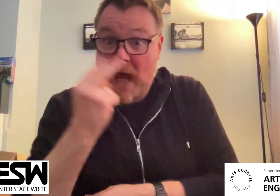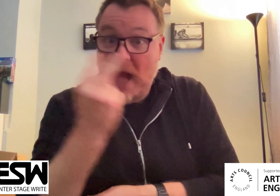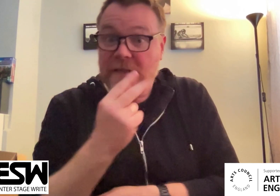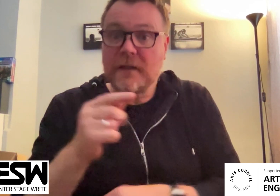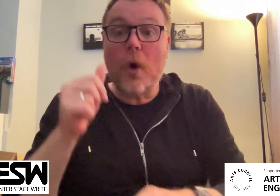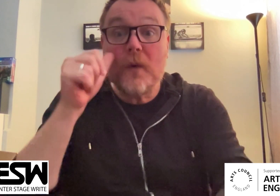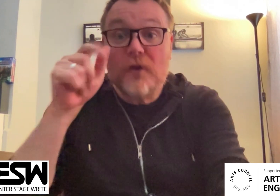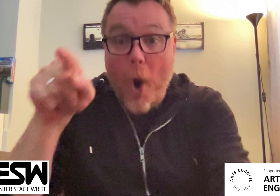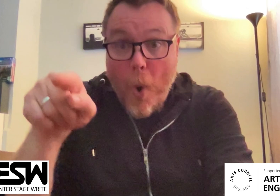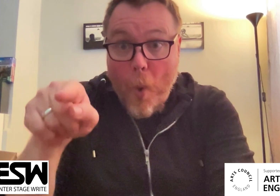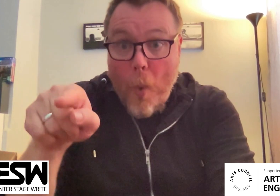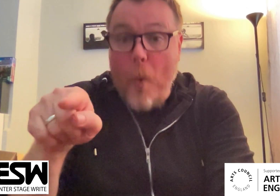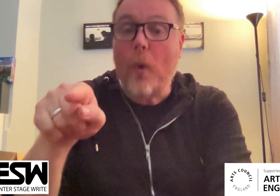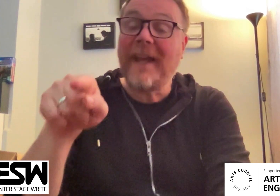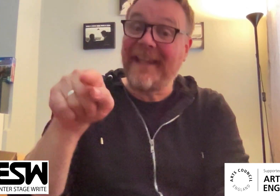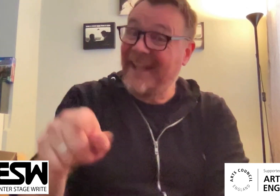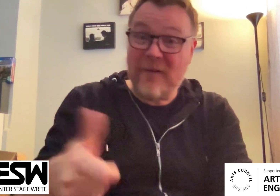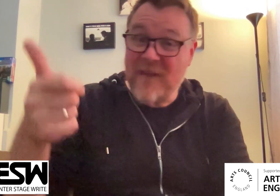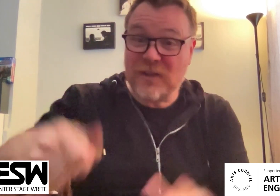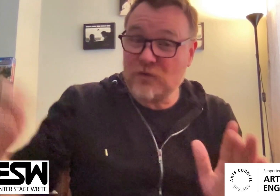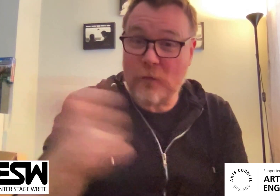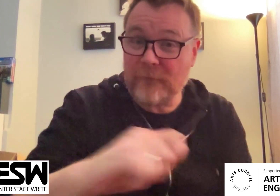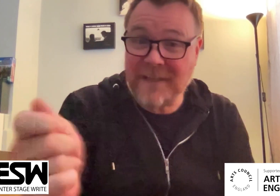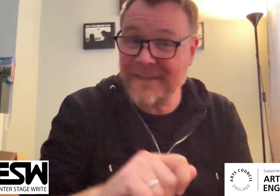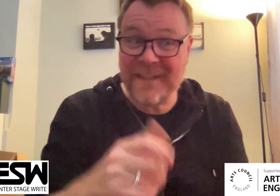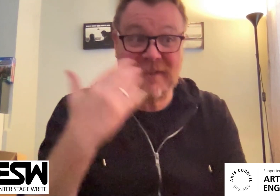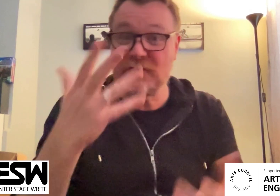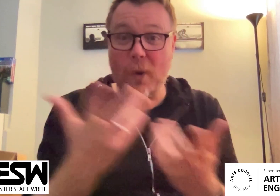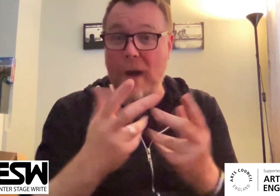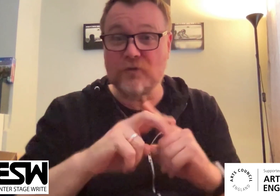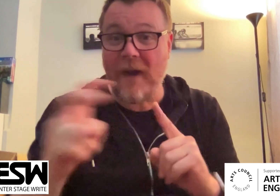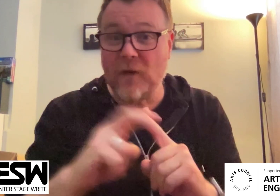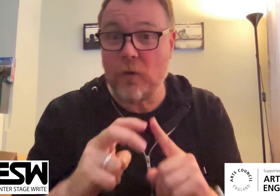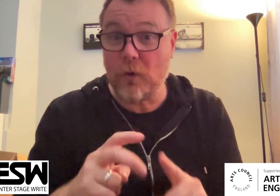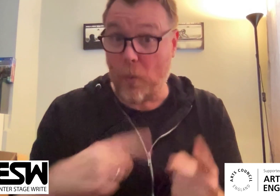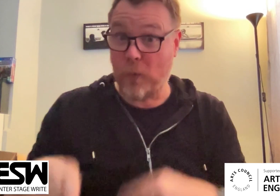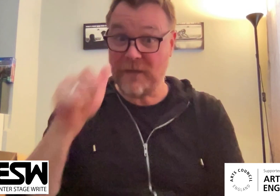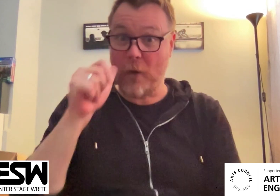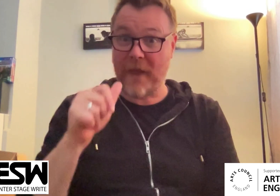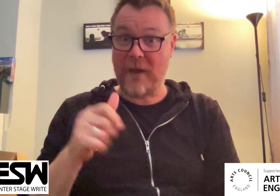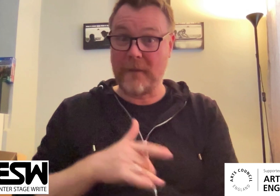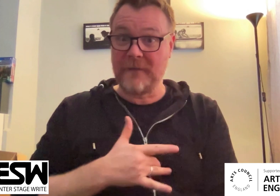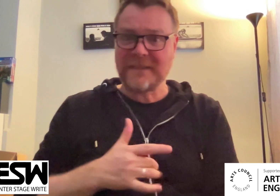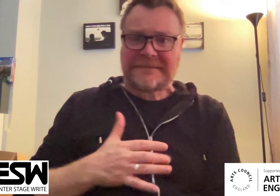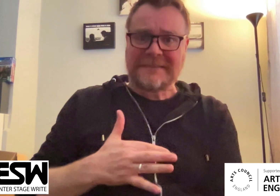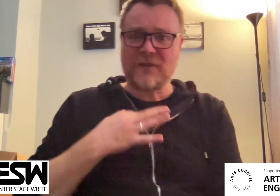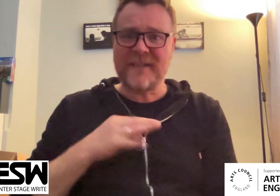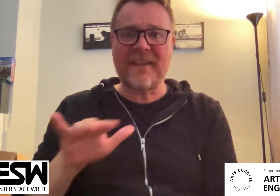And then we see the story through this character. You know he's not very good at sword fighting, so because you've related to him, you